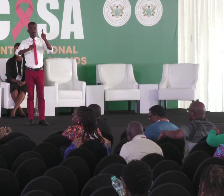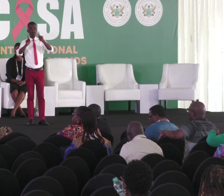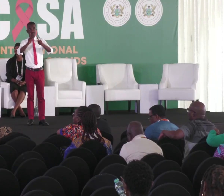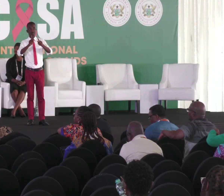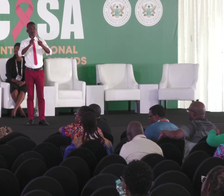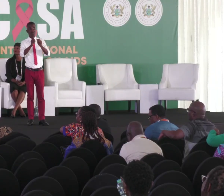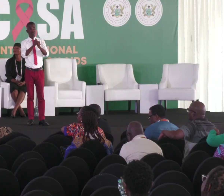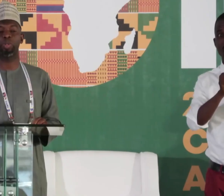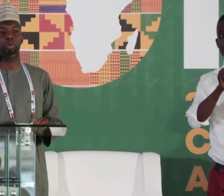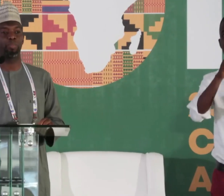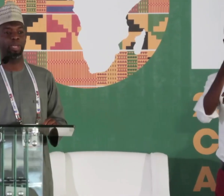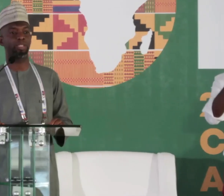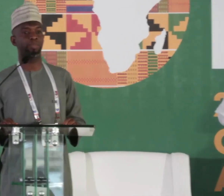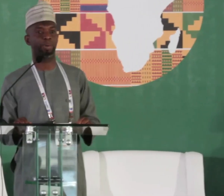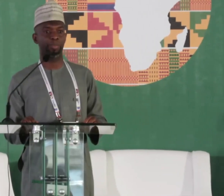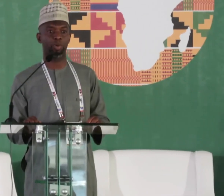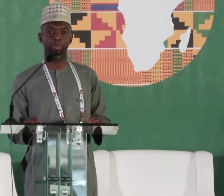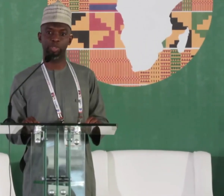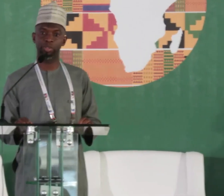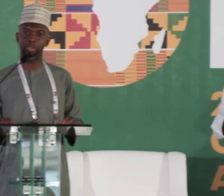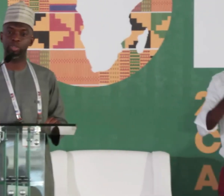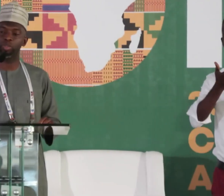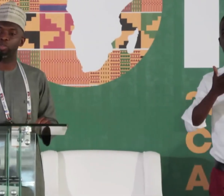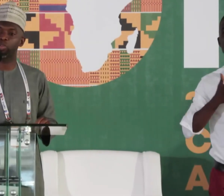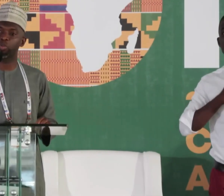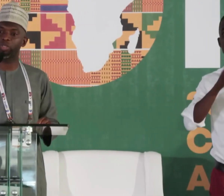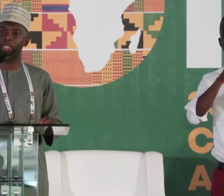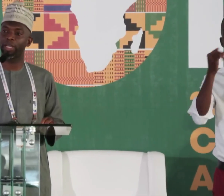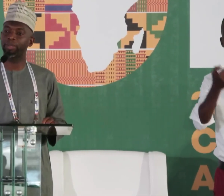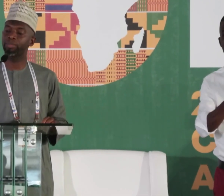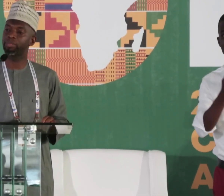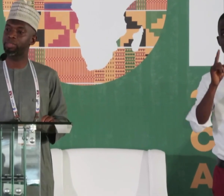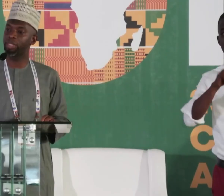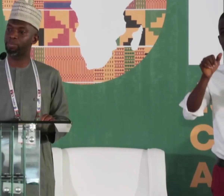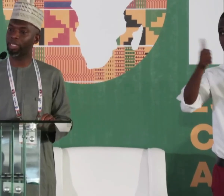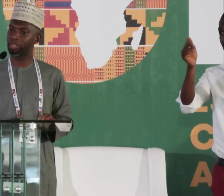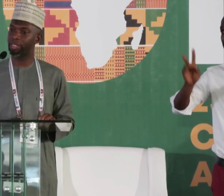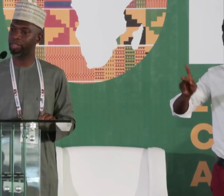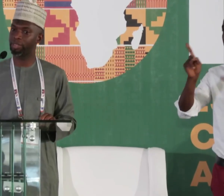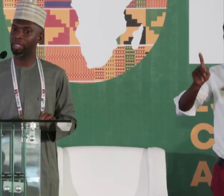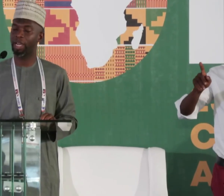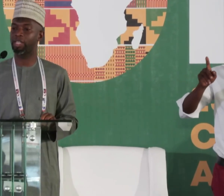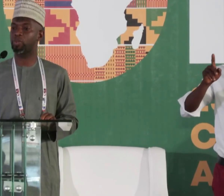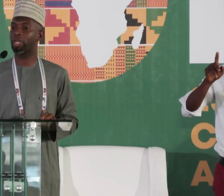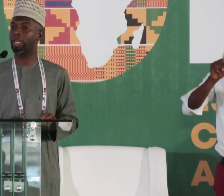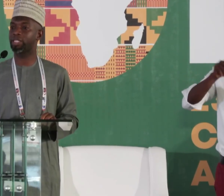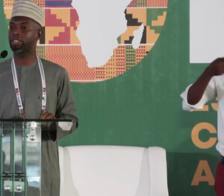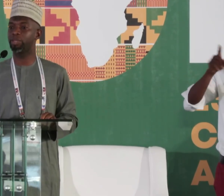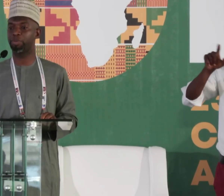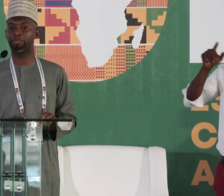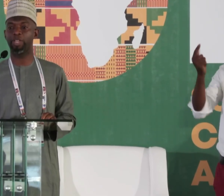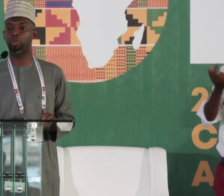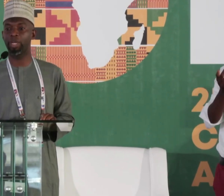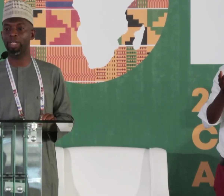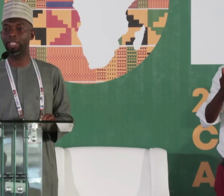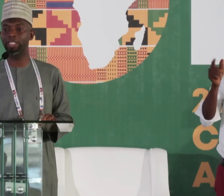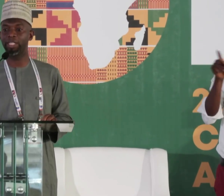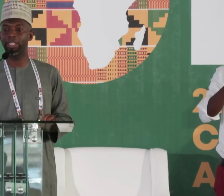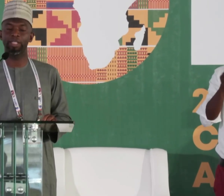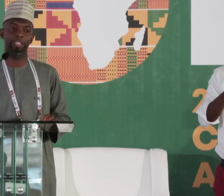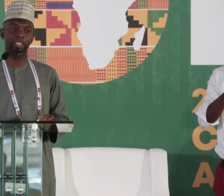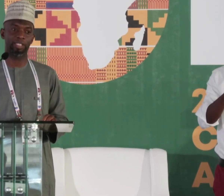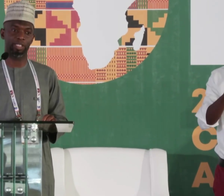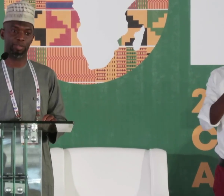HIV to recommend PrEP options to their sex partners, as well as the preferred one and